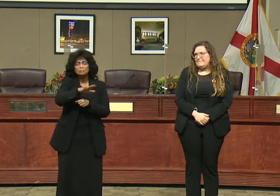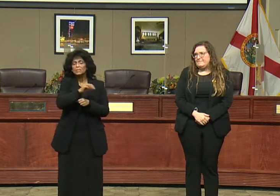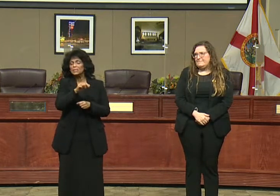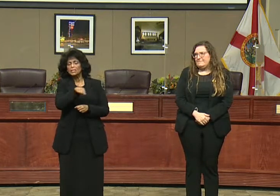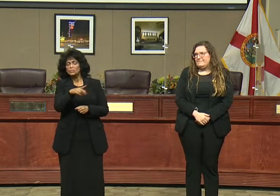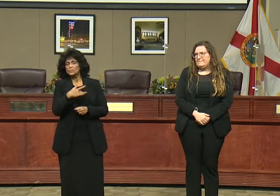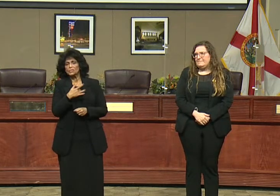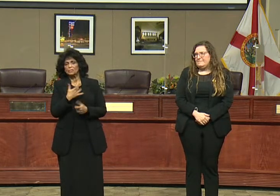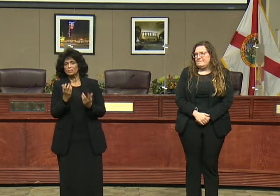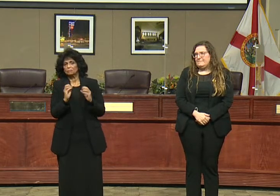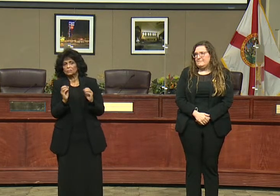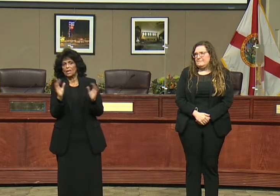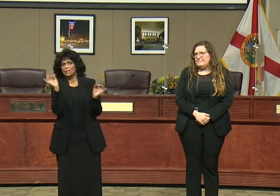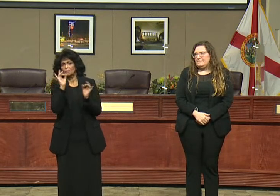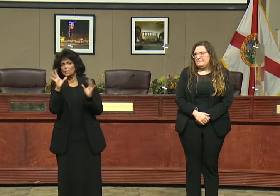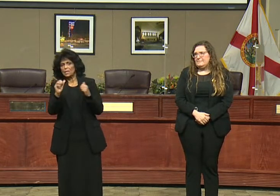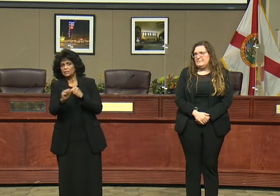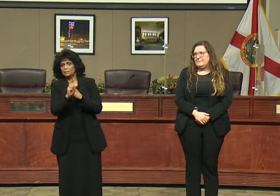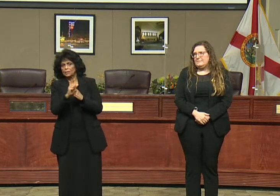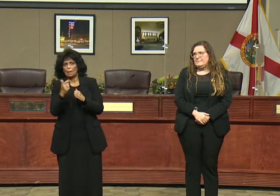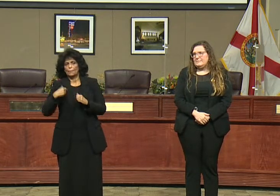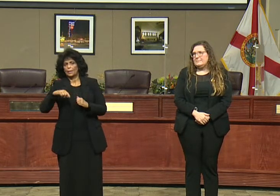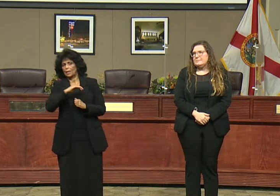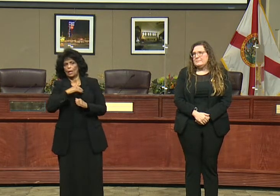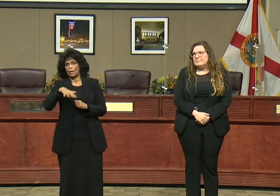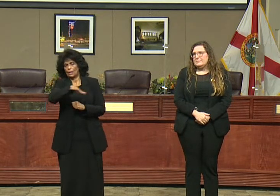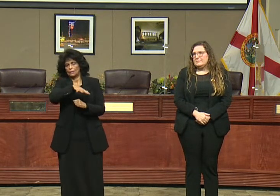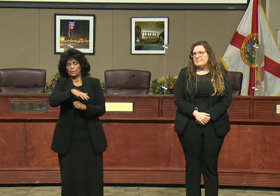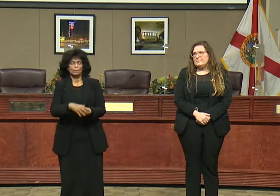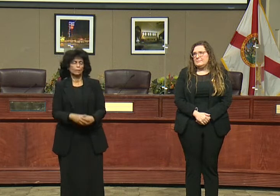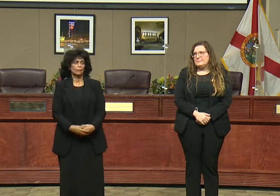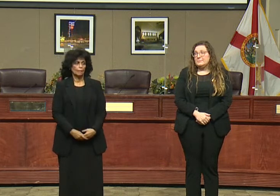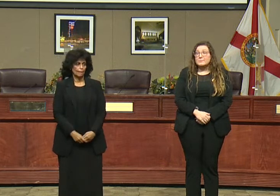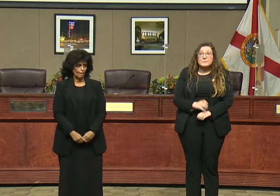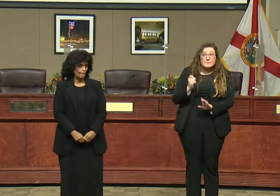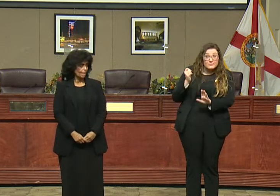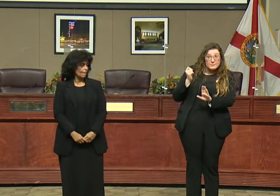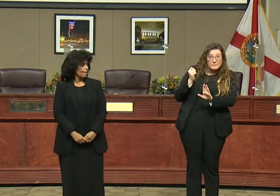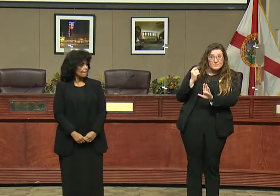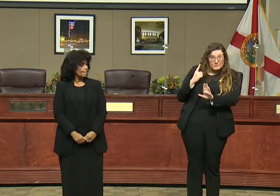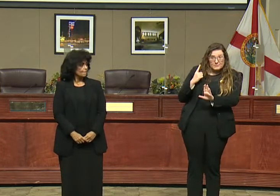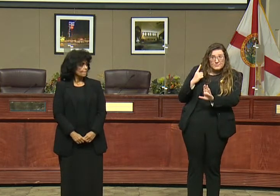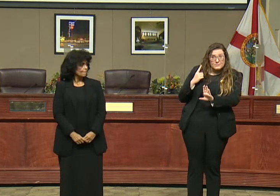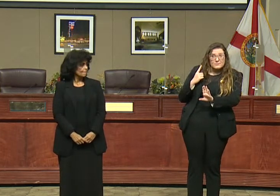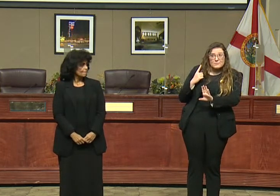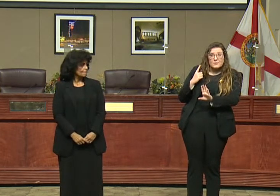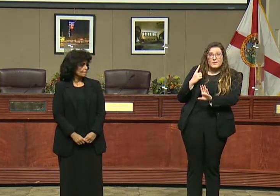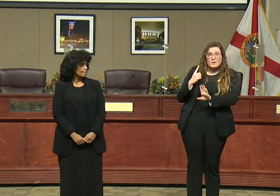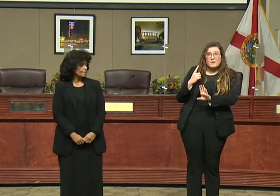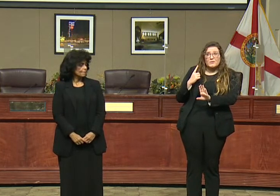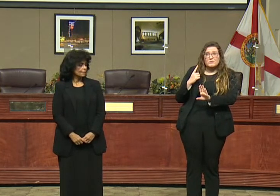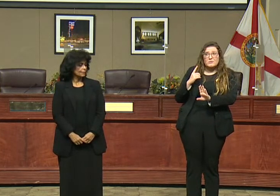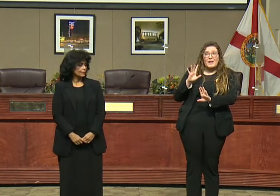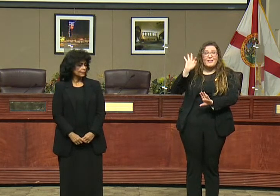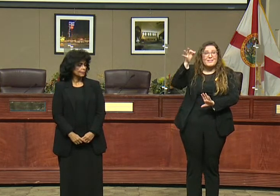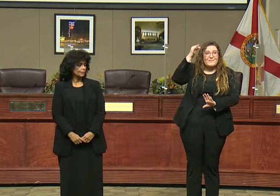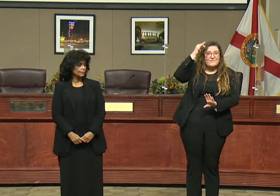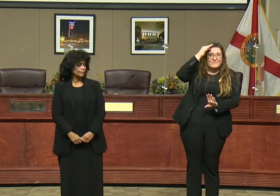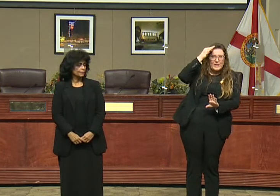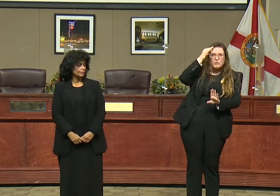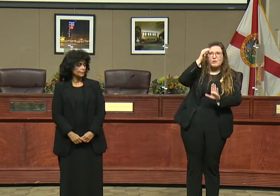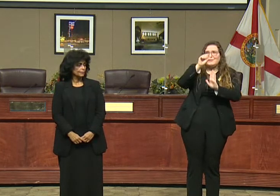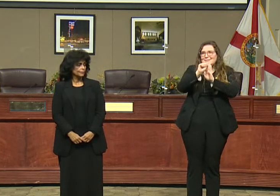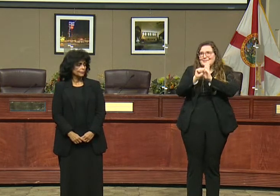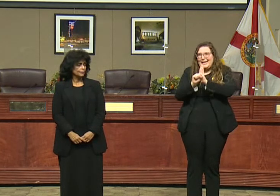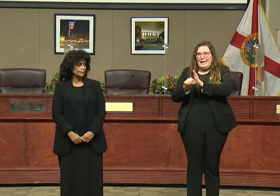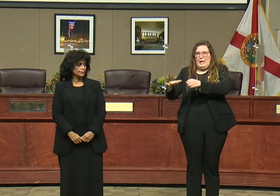tal o haya alguna amenaza para nuestra comunidad. However, the various federal, state, and local law enforcement